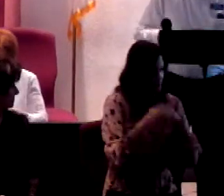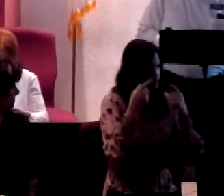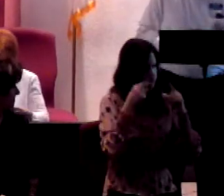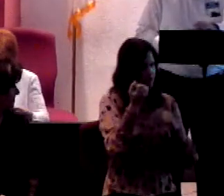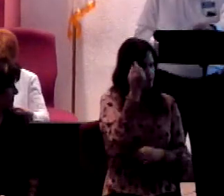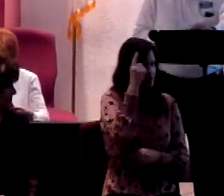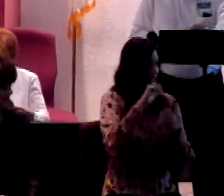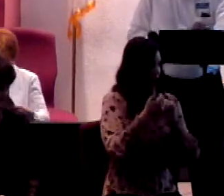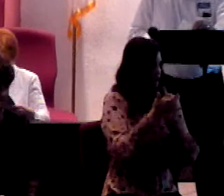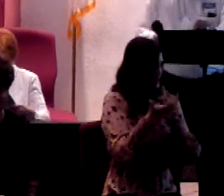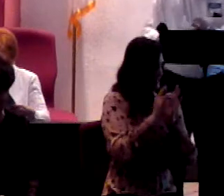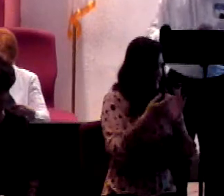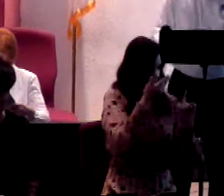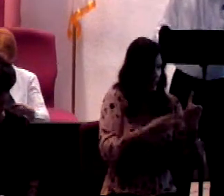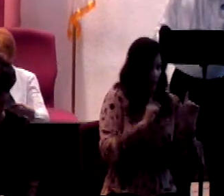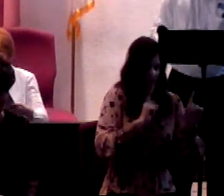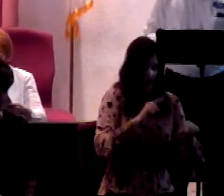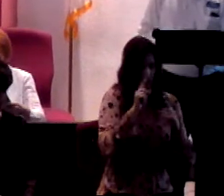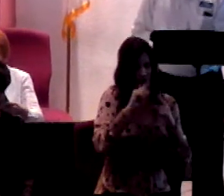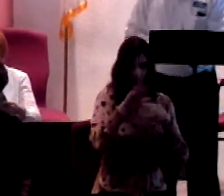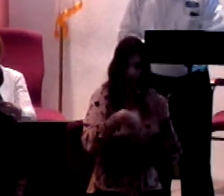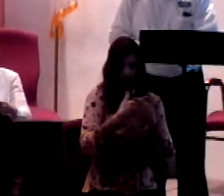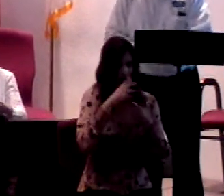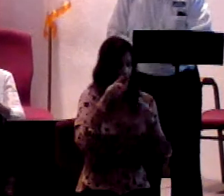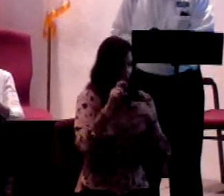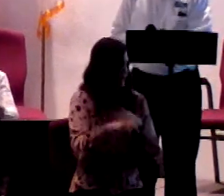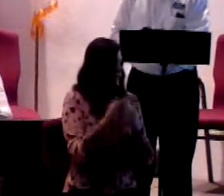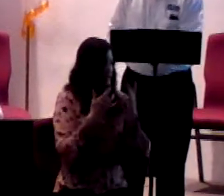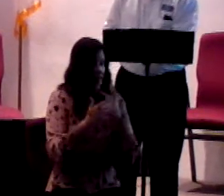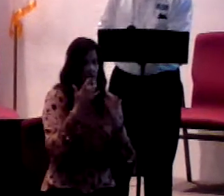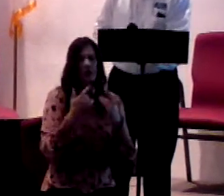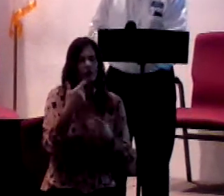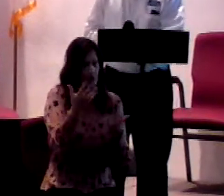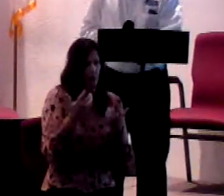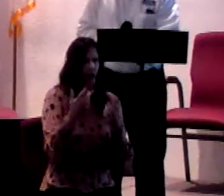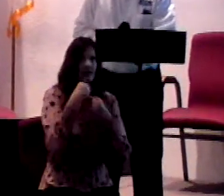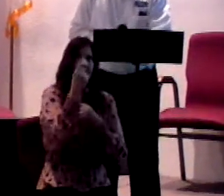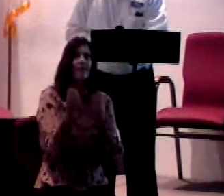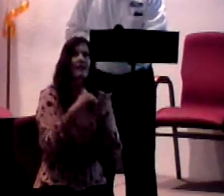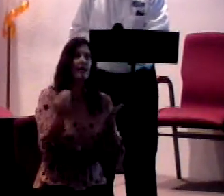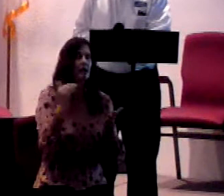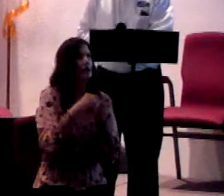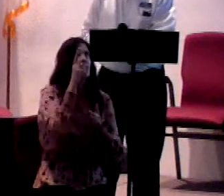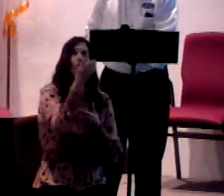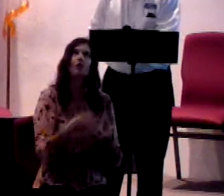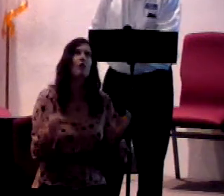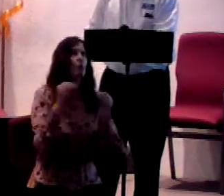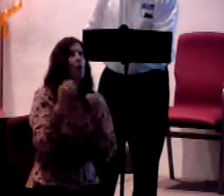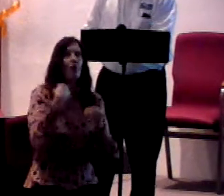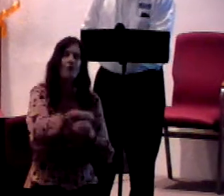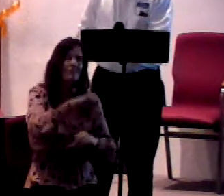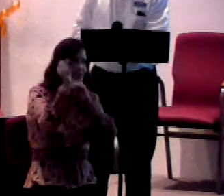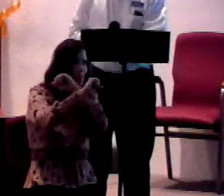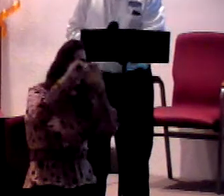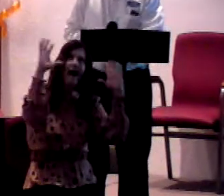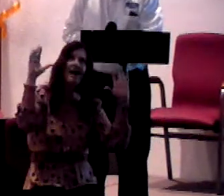Jesus has been the answer to every need we have. We want to tell him again and again that he is more than we imagined he